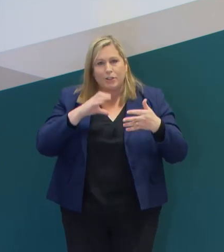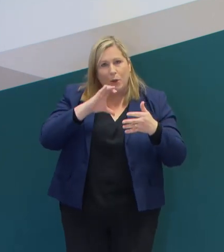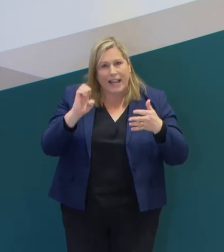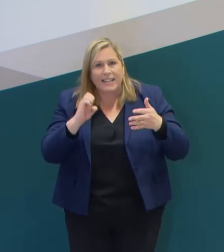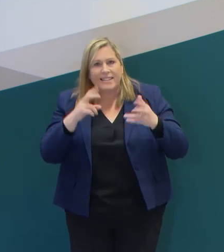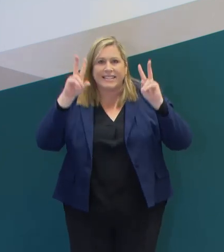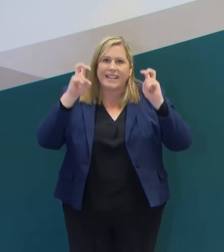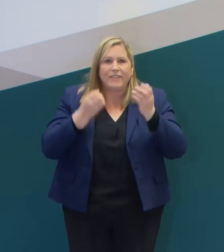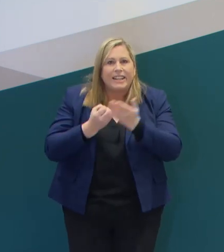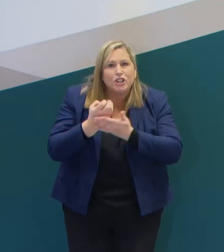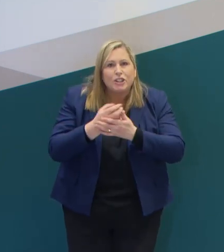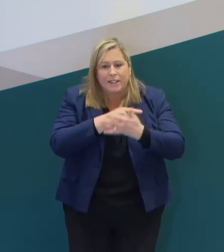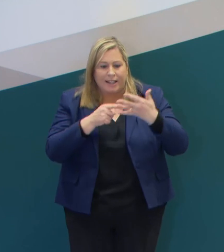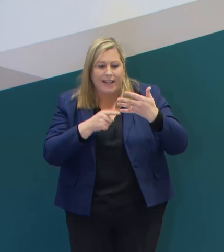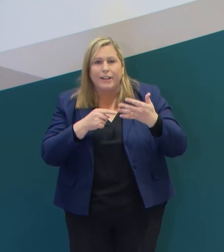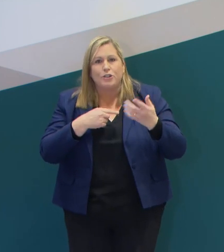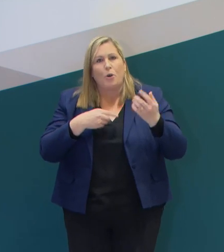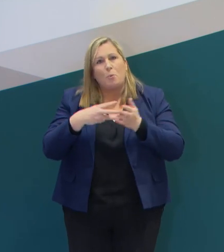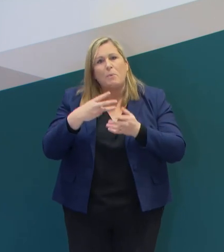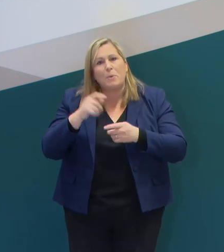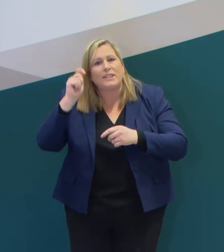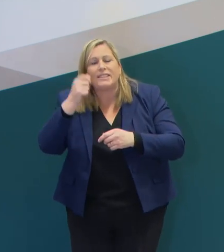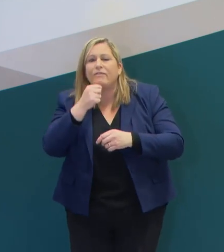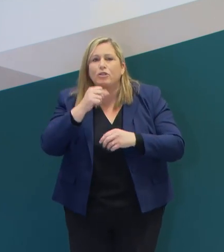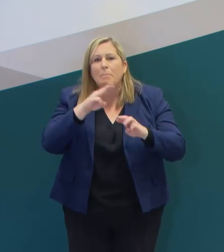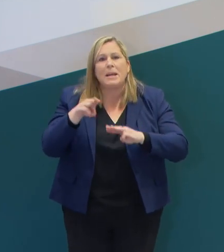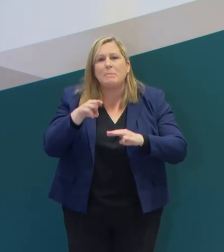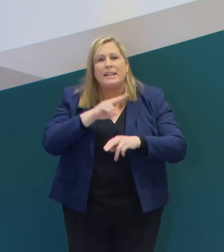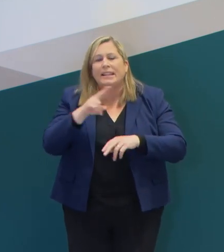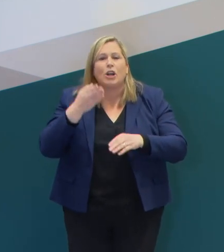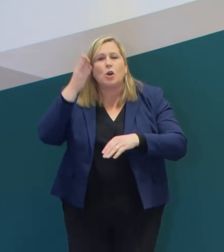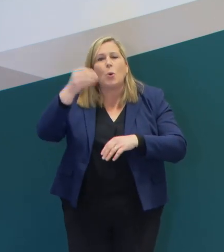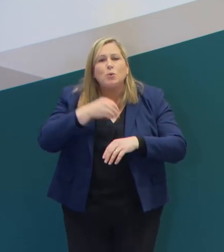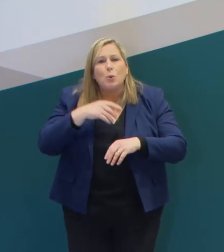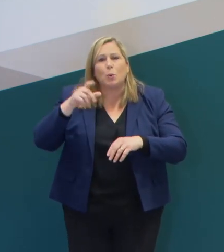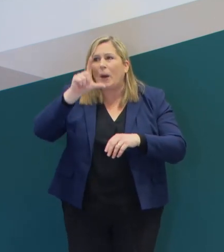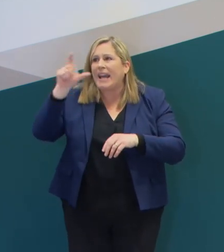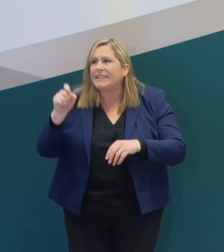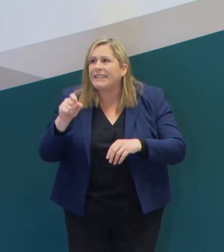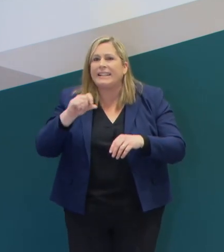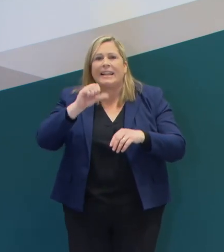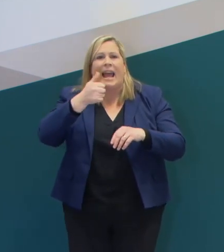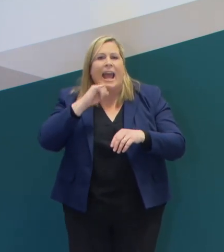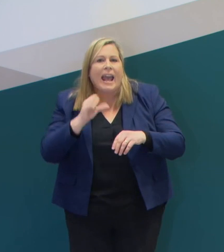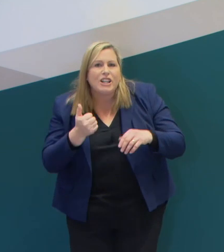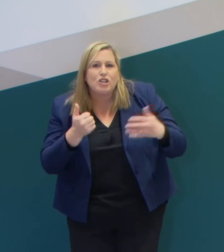people met the case definition because they hadn't been, for example, to Asia, they hadn't been to Italy, to a situation when we removed